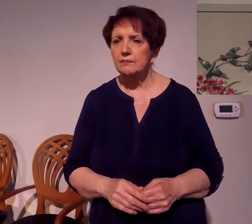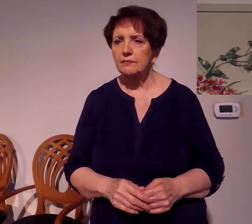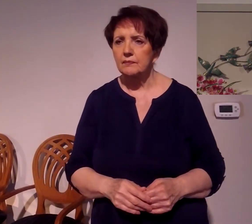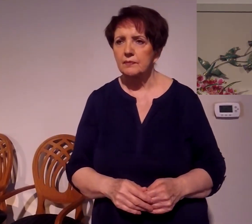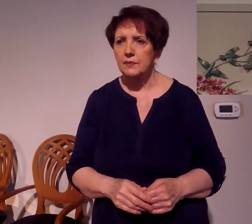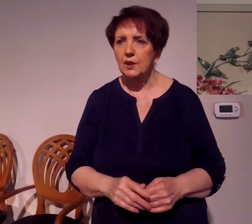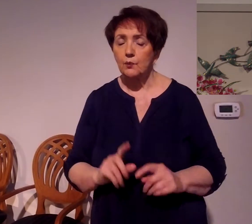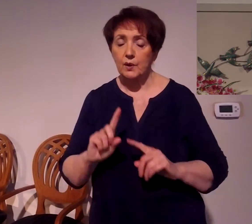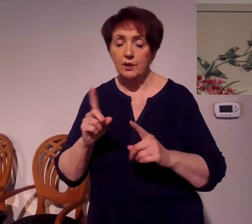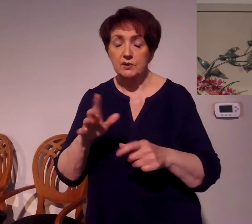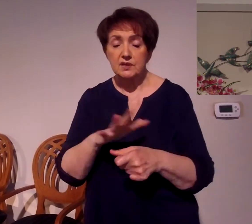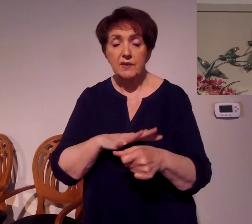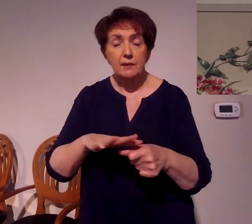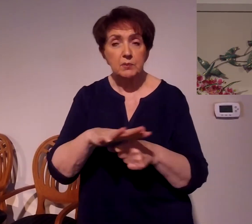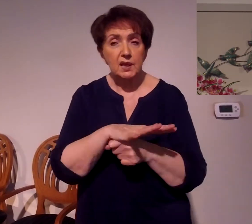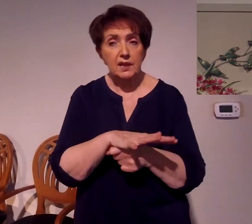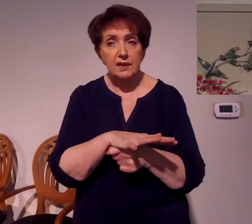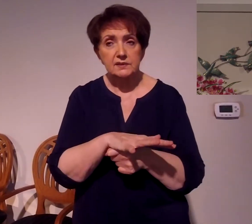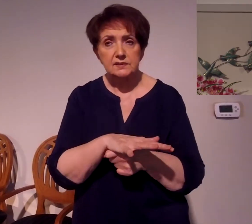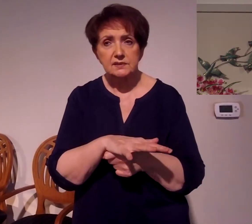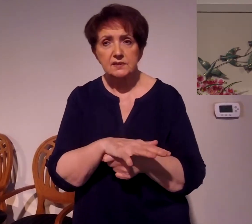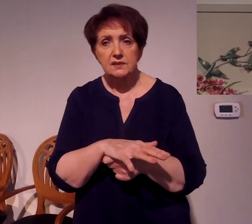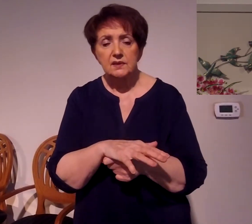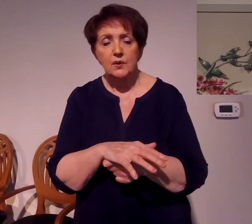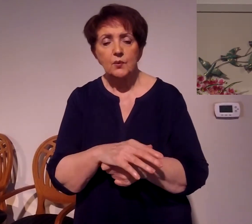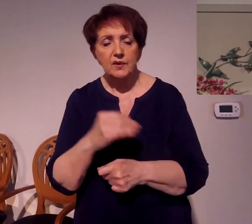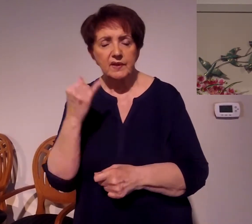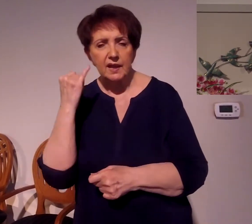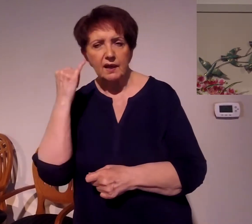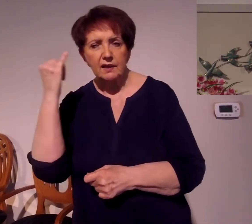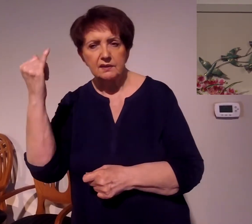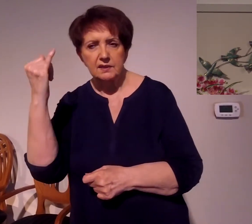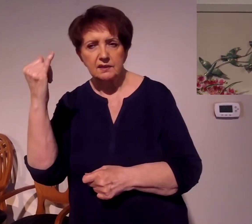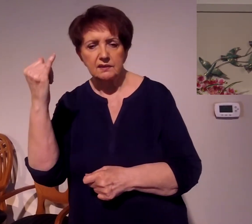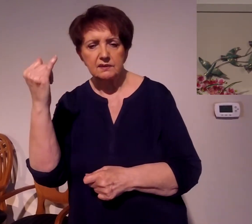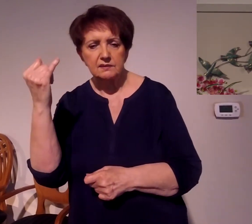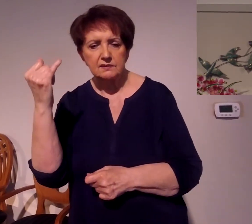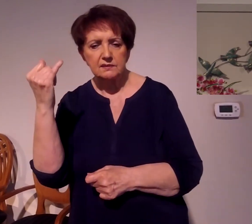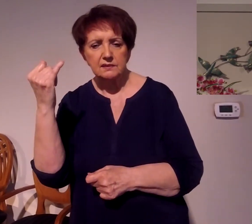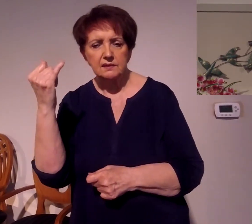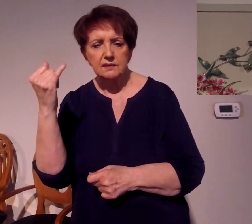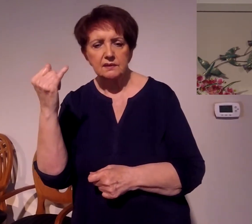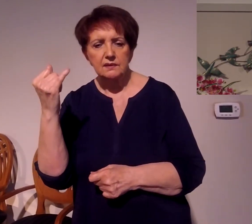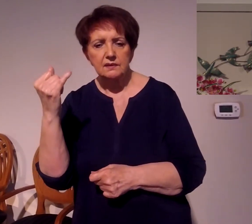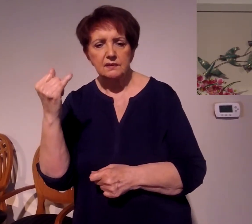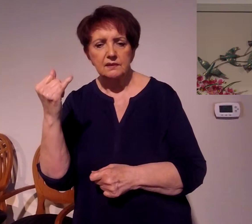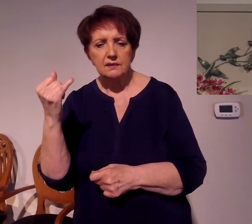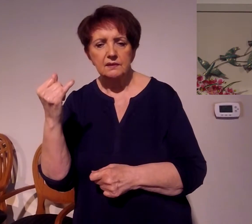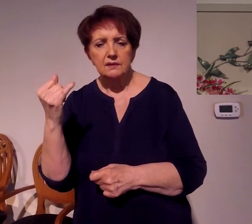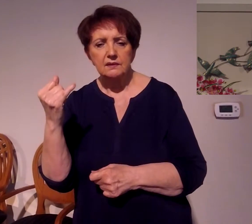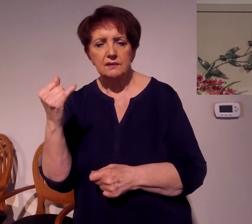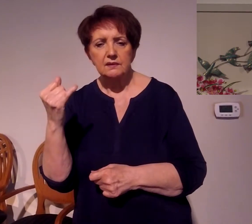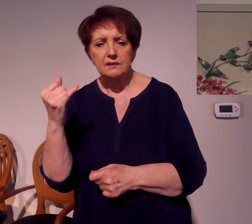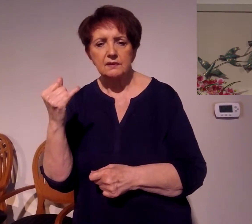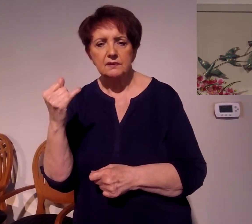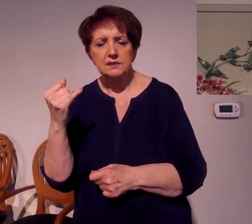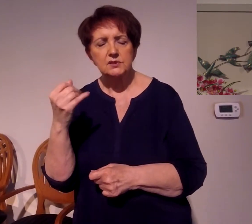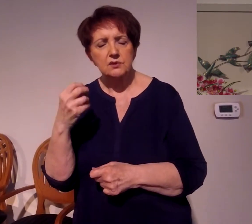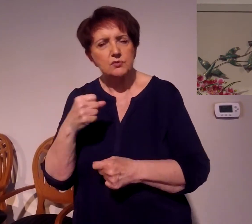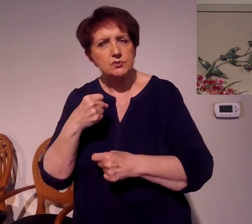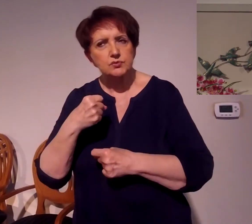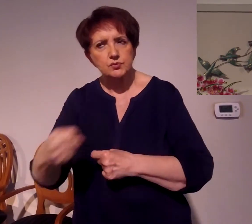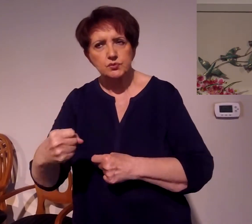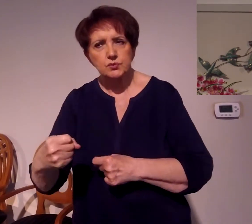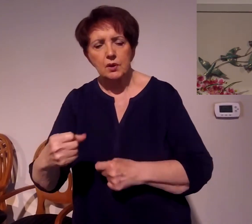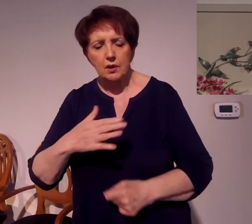that place where the intellectual idea of it is so compelling that we're willing